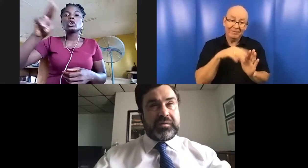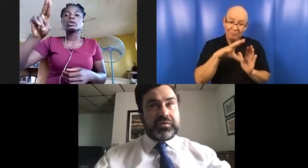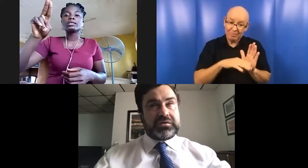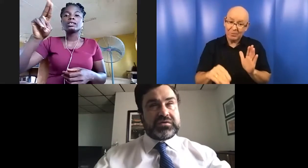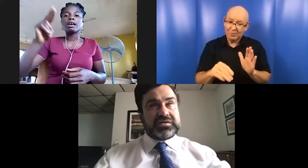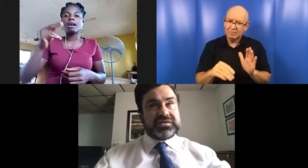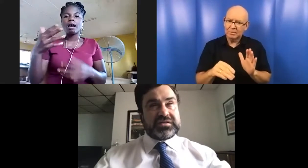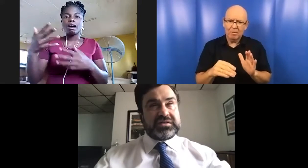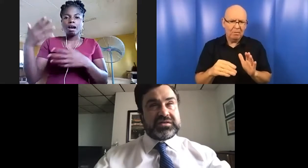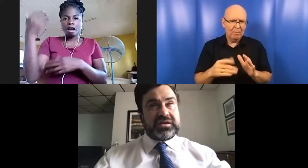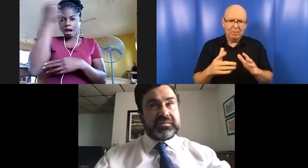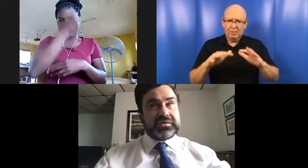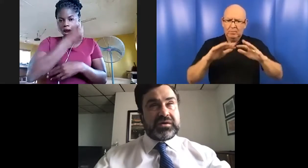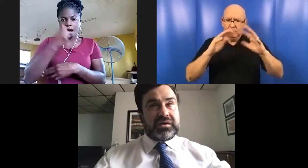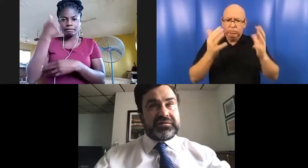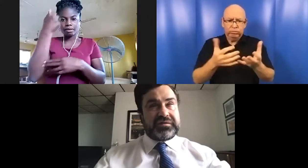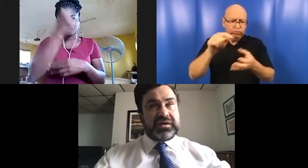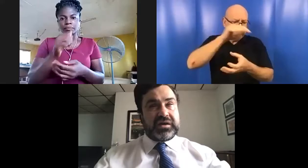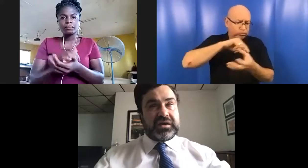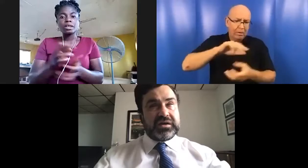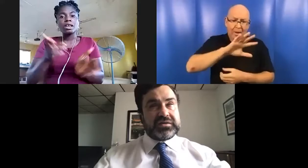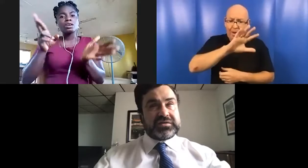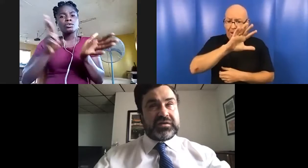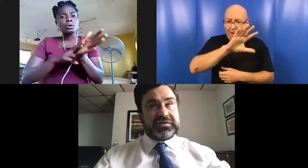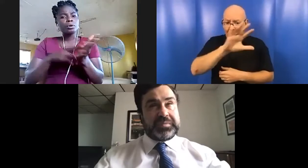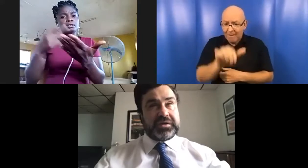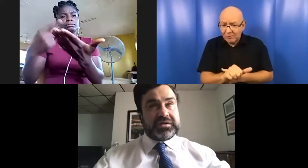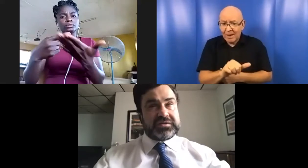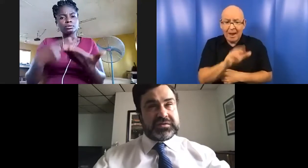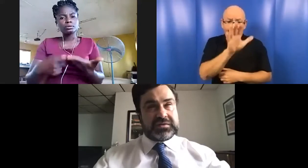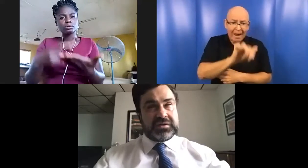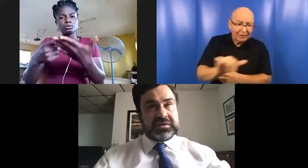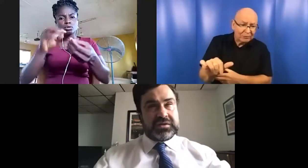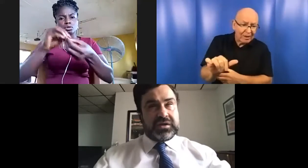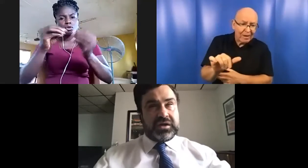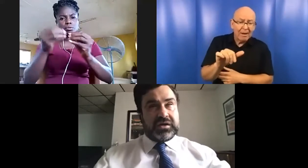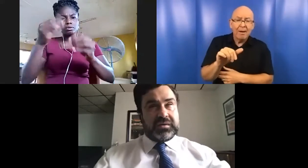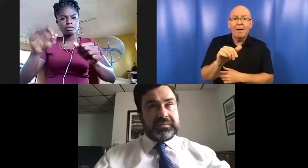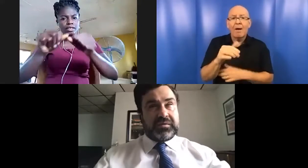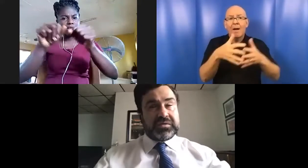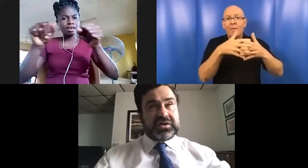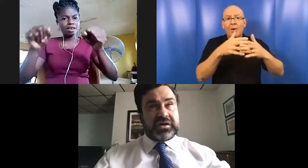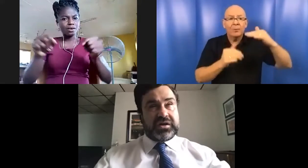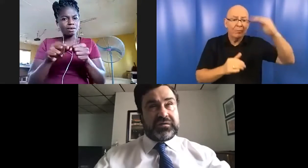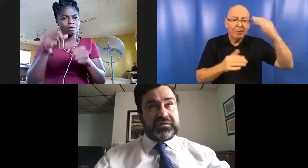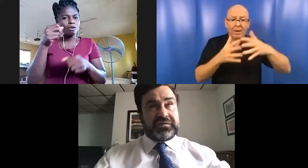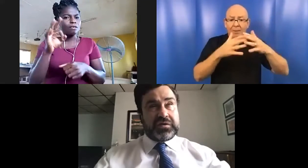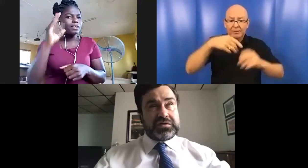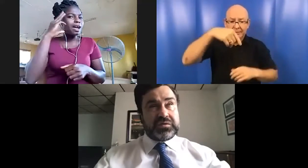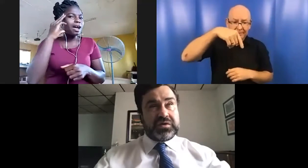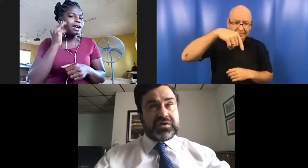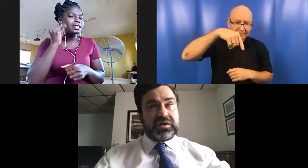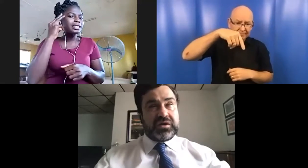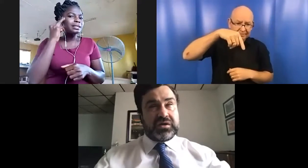The report discusses a number of areas of experiences, uh, starting